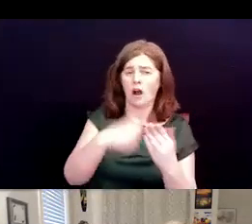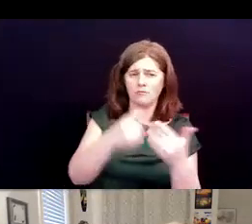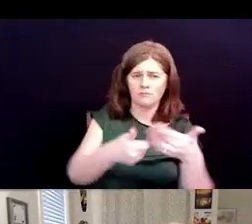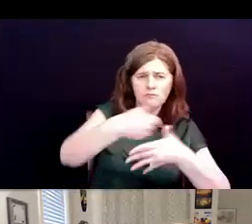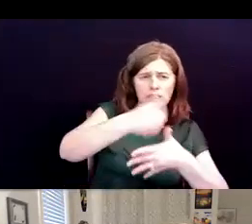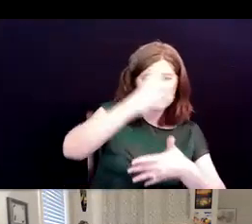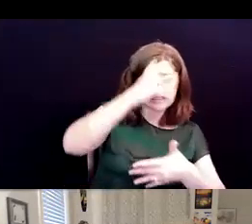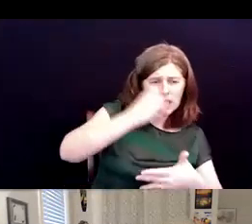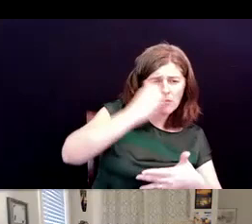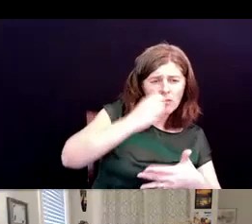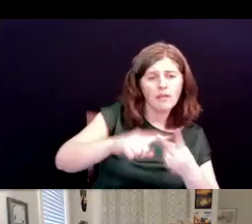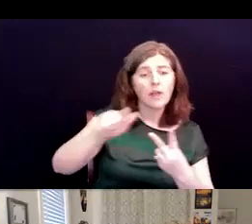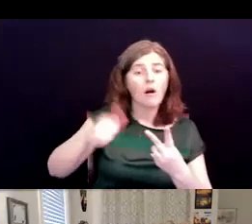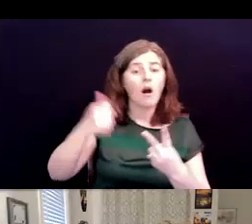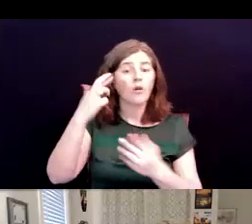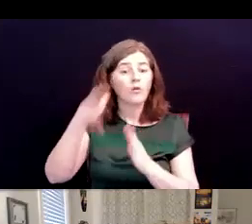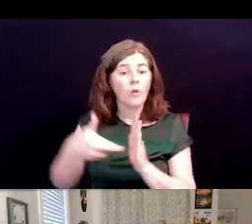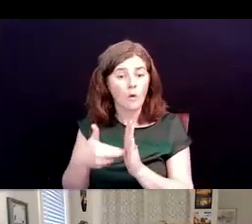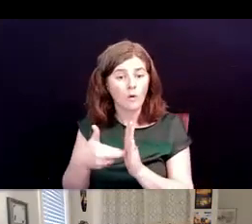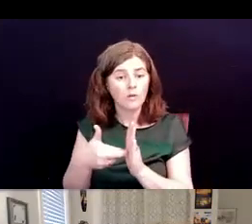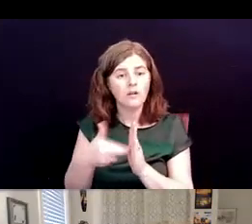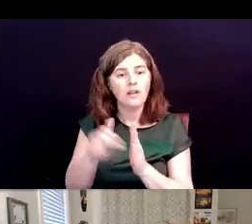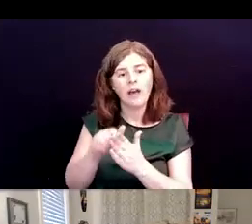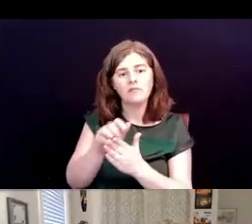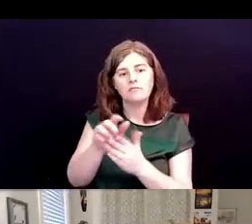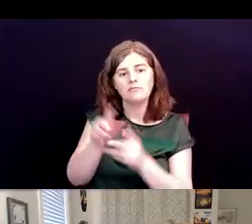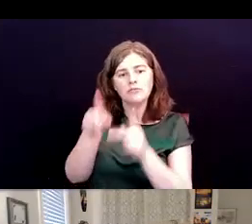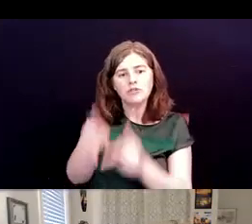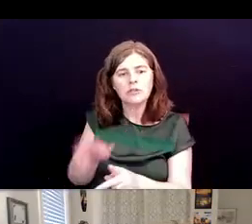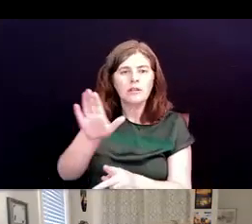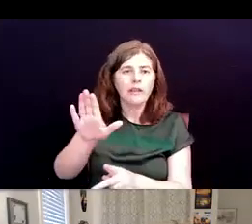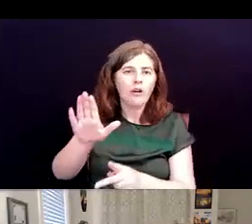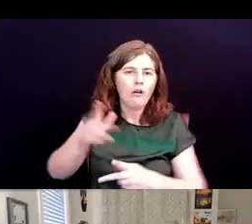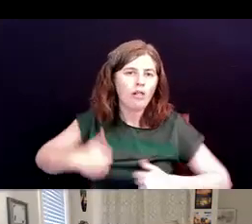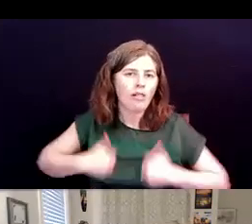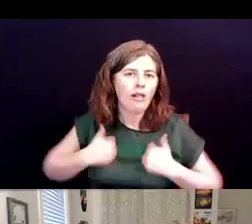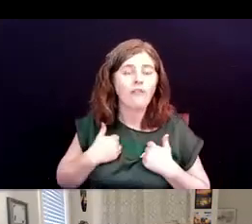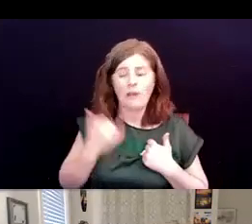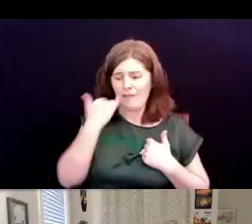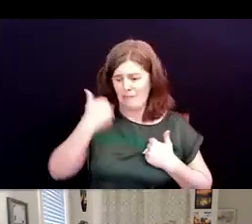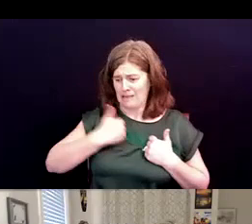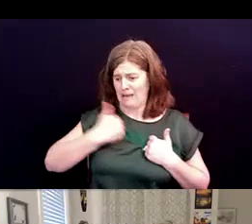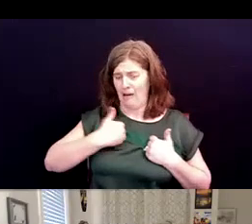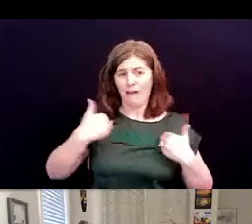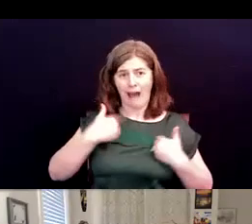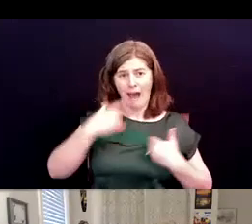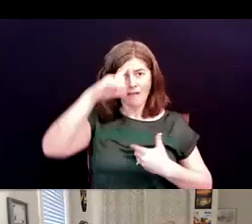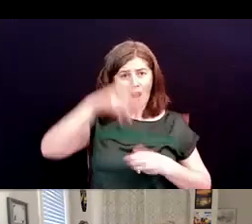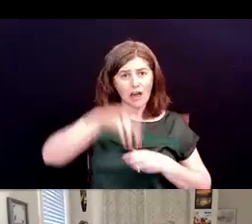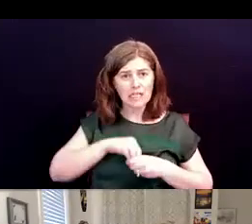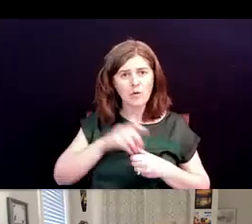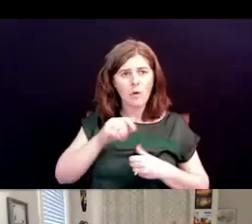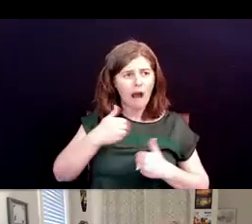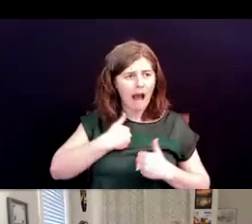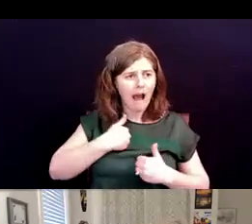other roles that you may play in that person's life, either as a caregiver or if you're an individual with autism or developmental